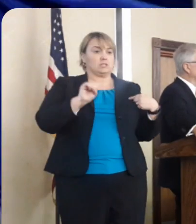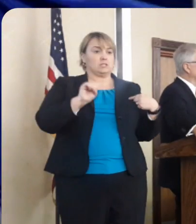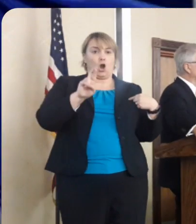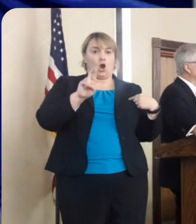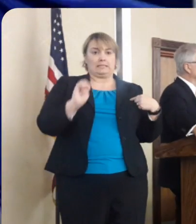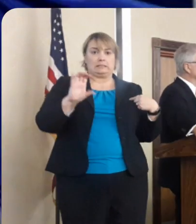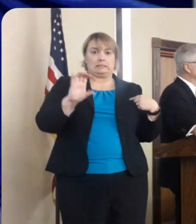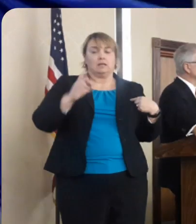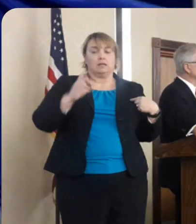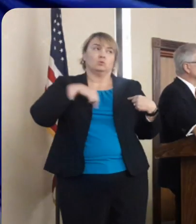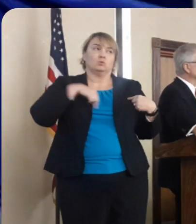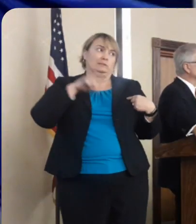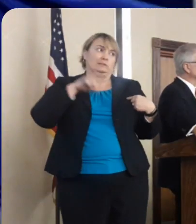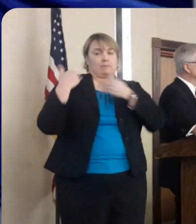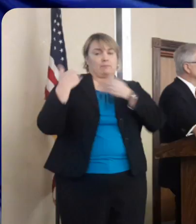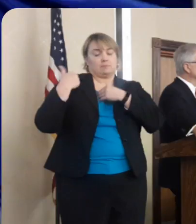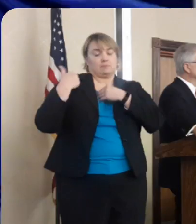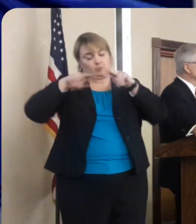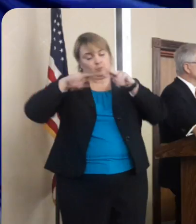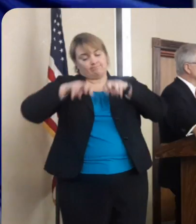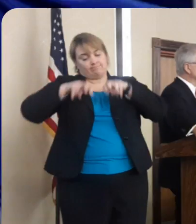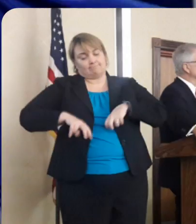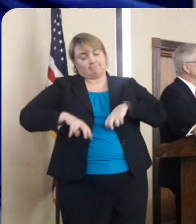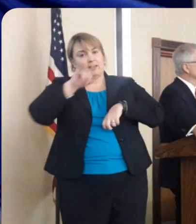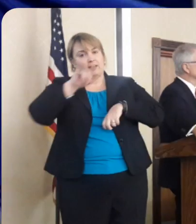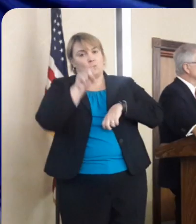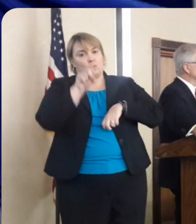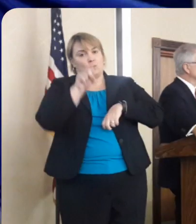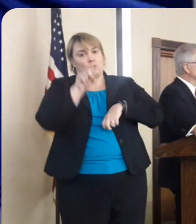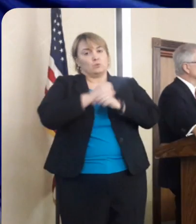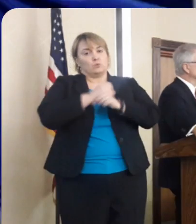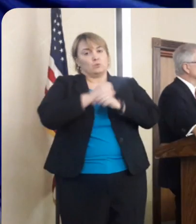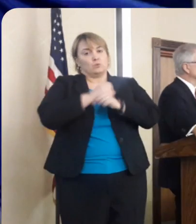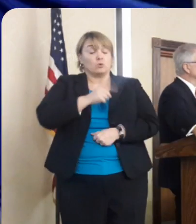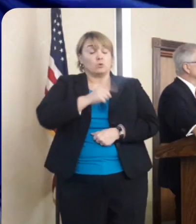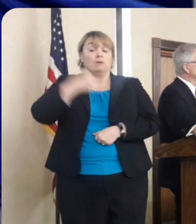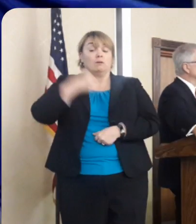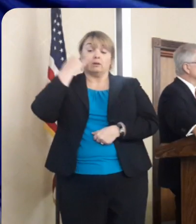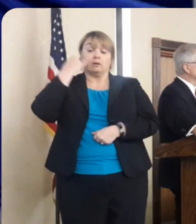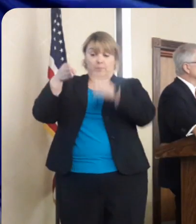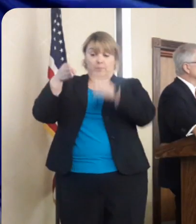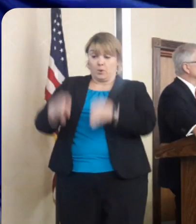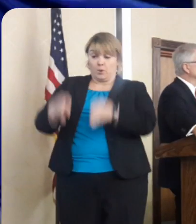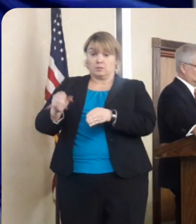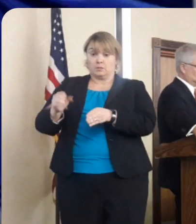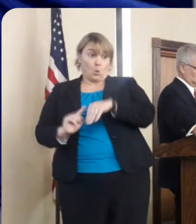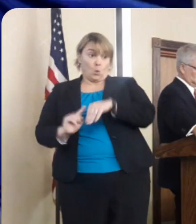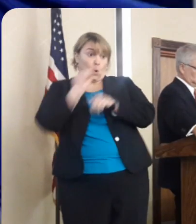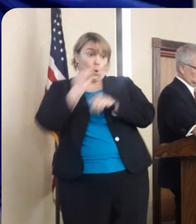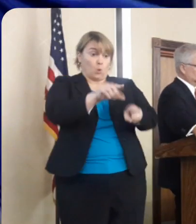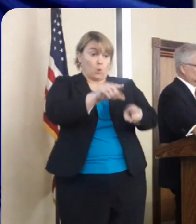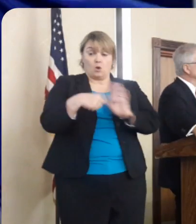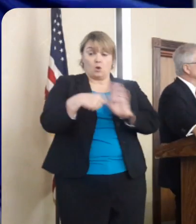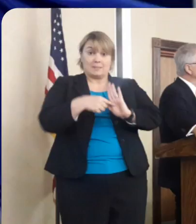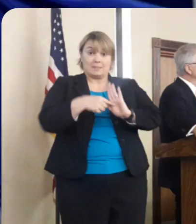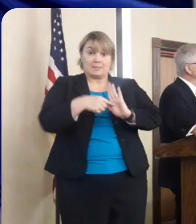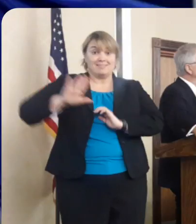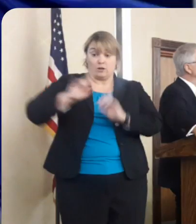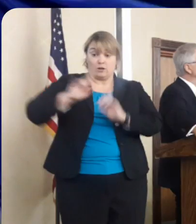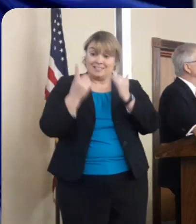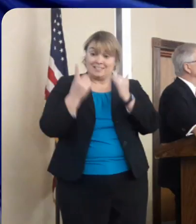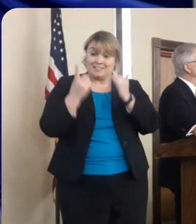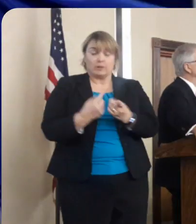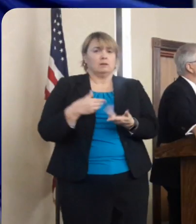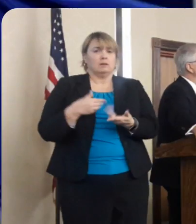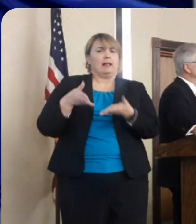that issue and to ensure that if they're representing their district, that they represent it in the full capacity